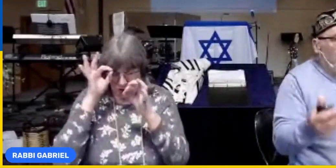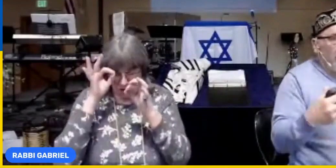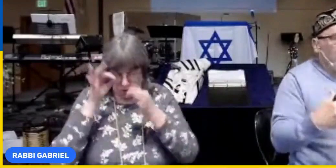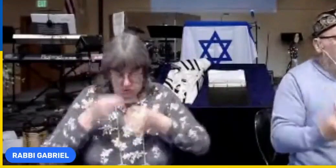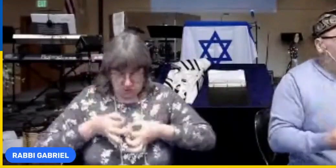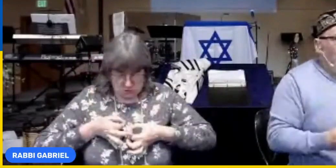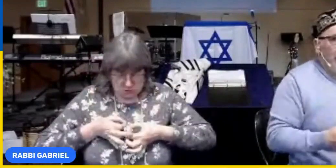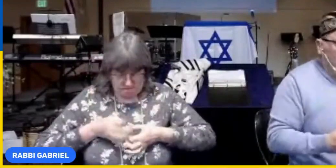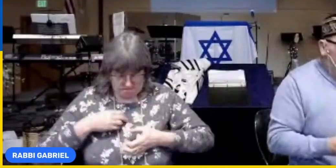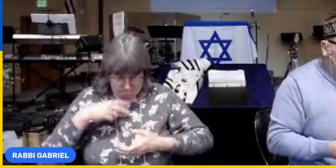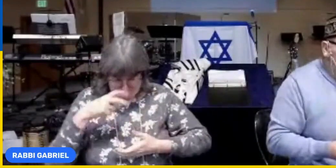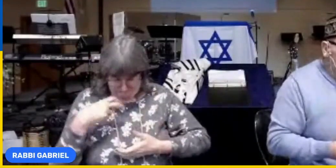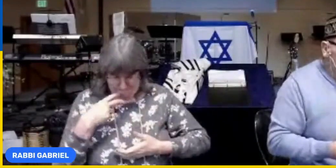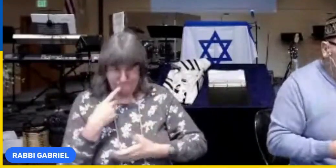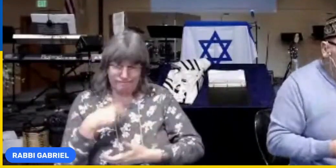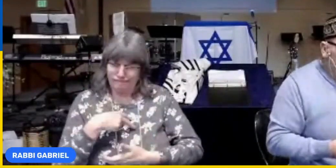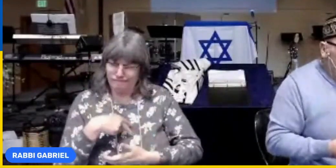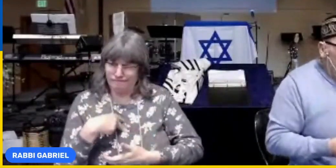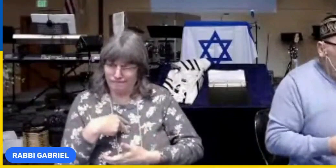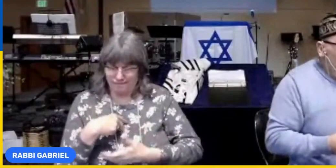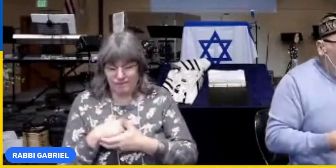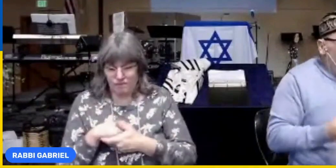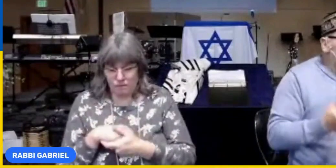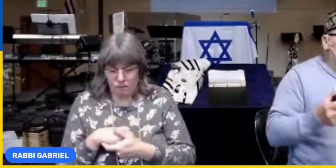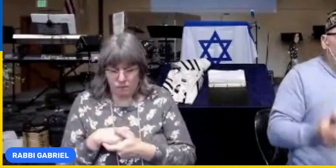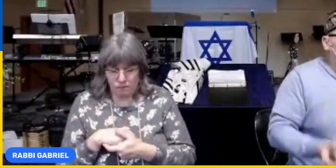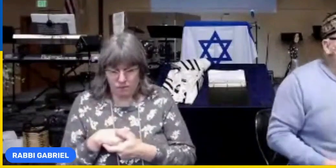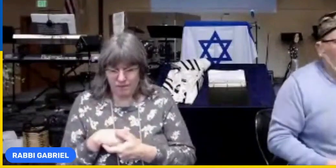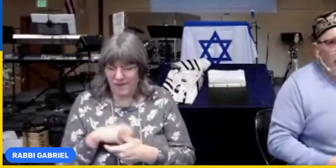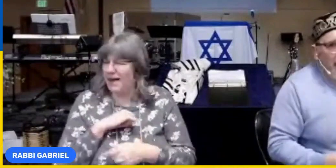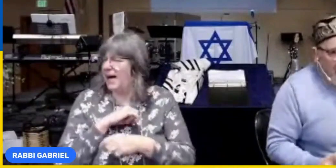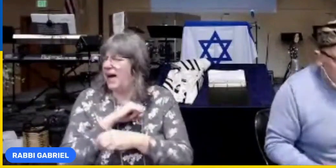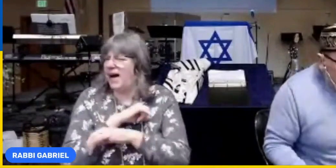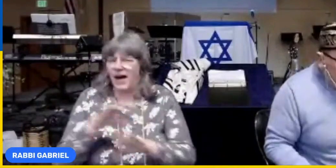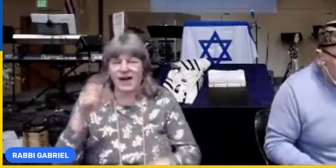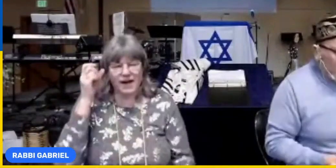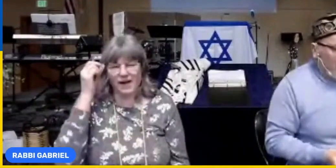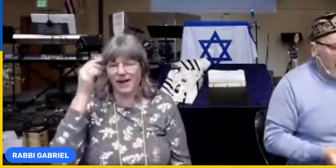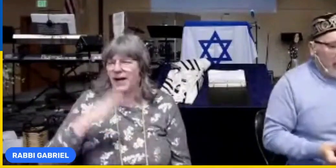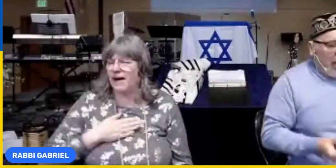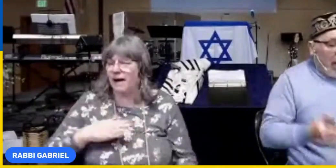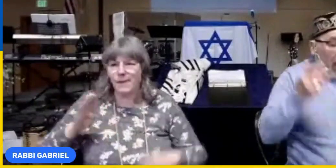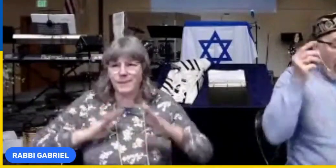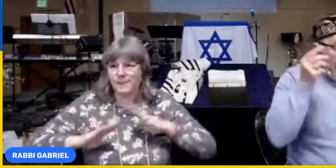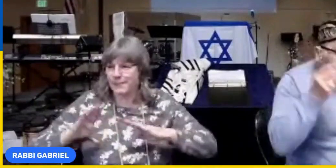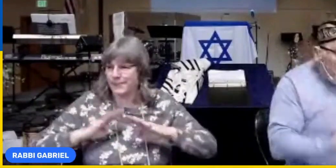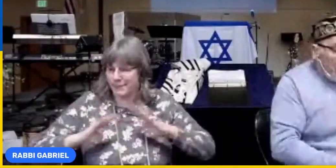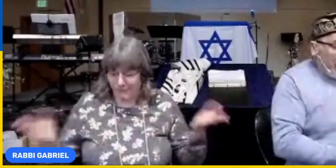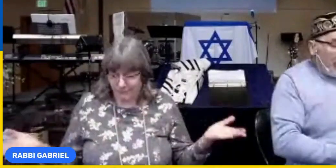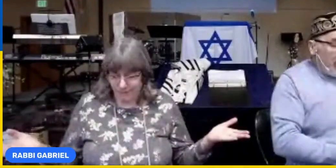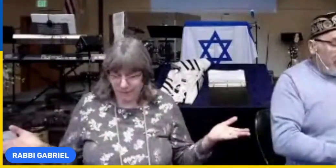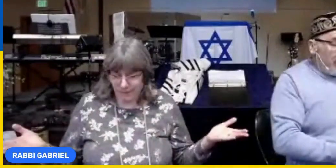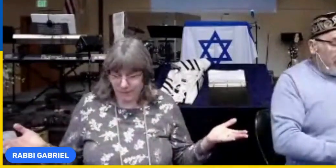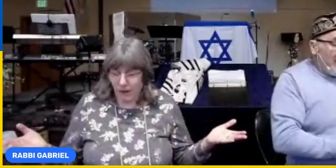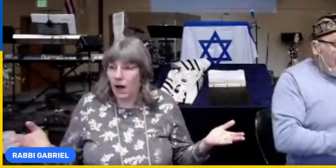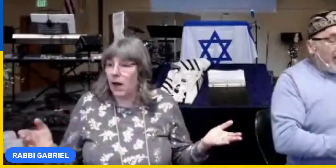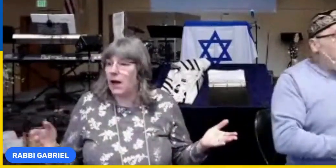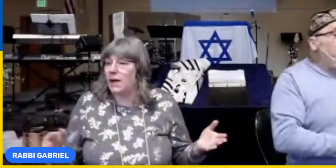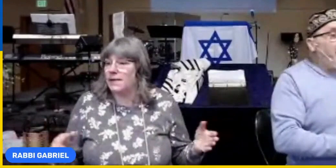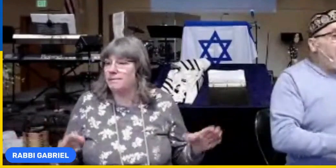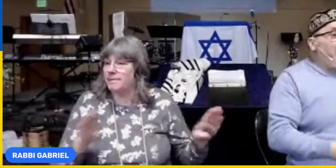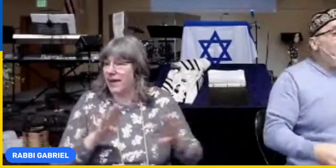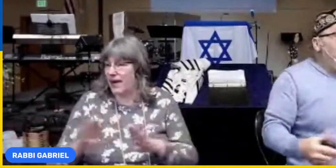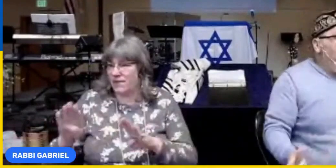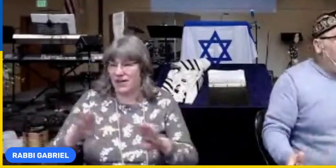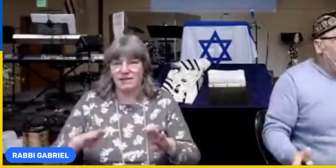He does his own psychoanalysis. I don't understand my own behavior. I don't do what I want to do.